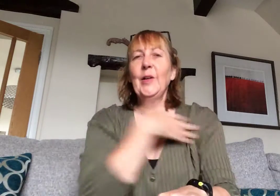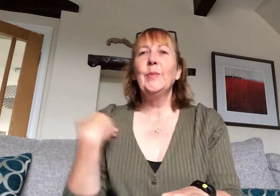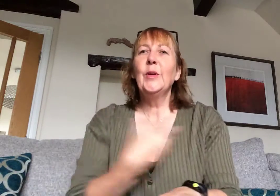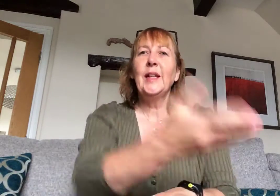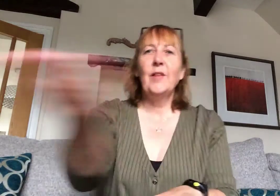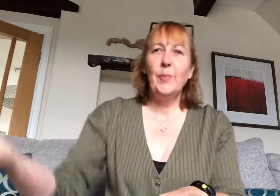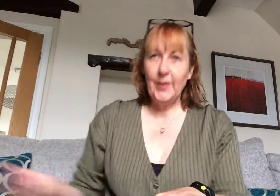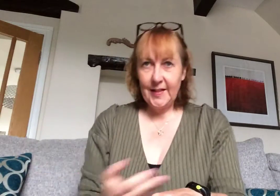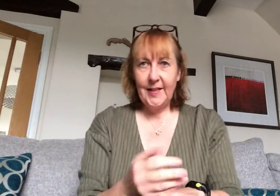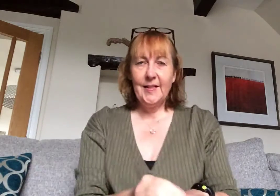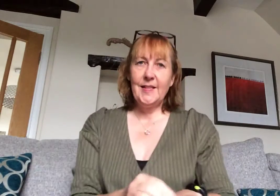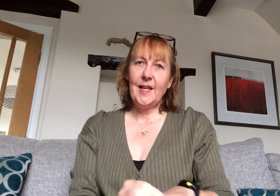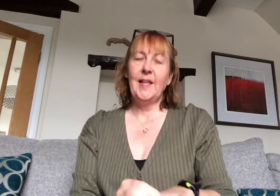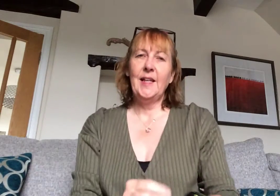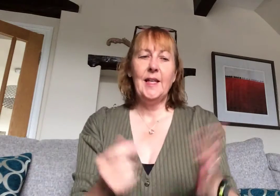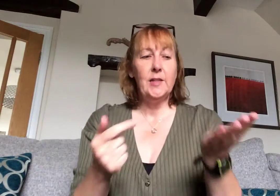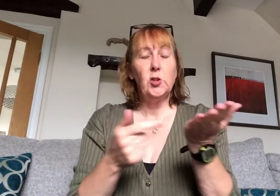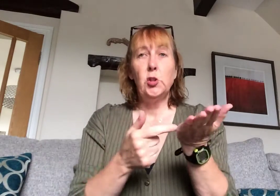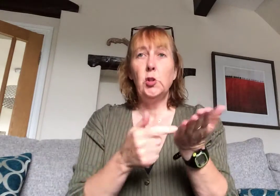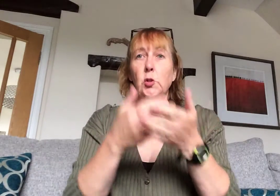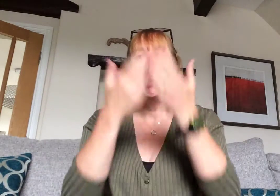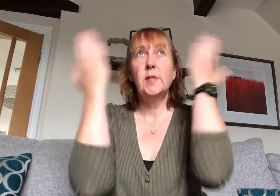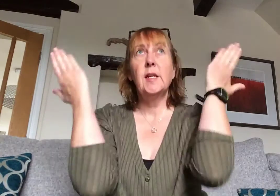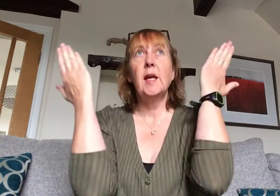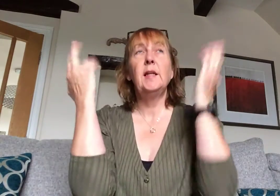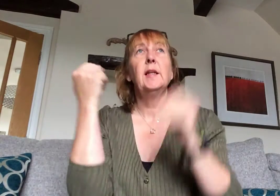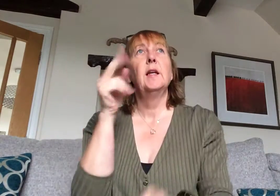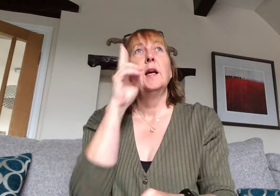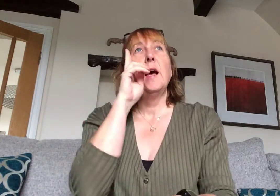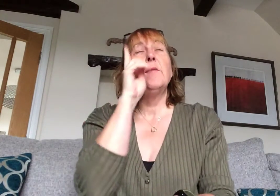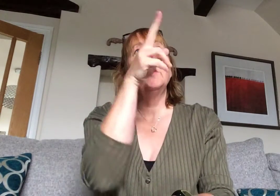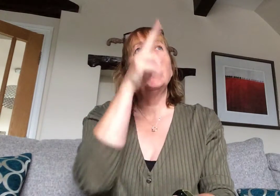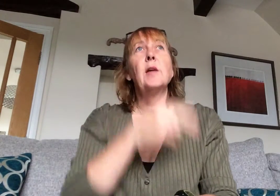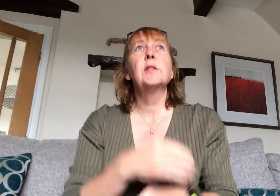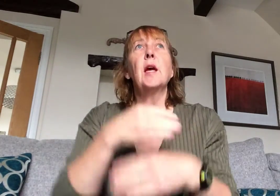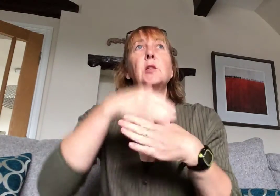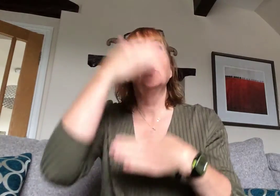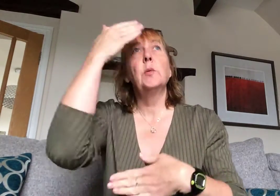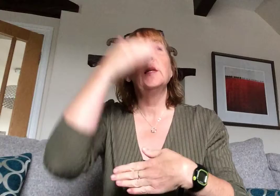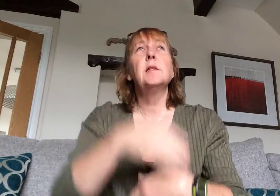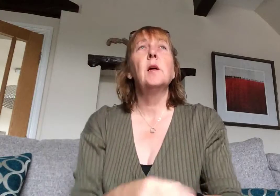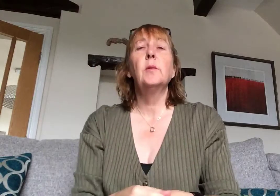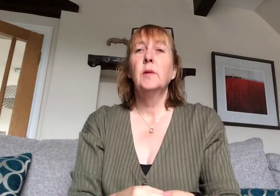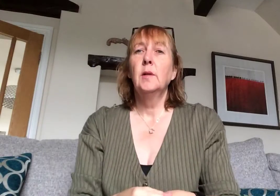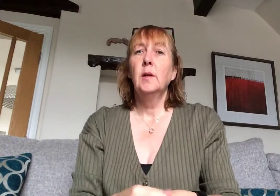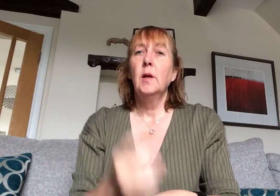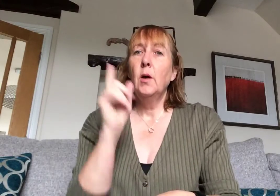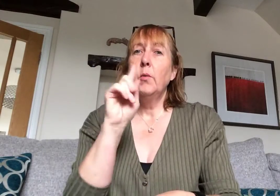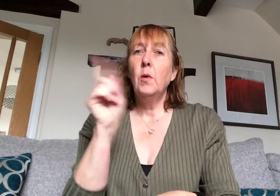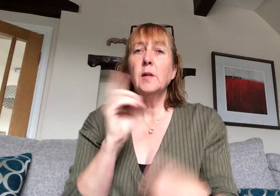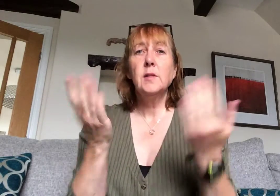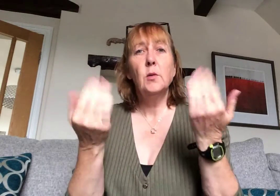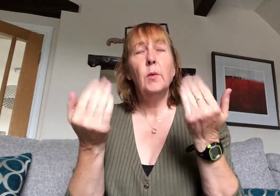Good morning, everybody. Today is Tuesday. Have a look outside your window. What's the